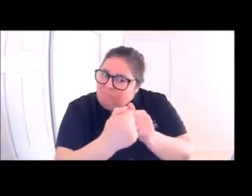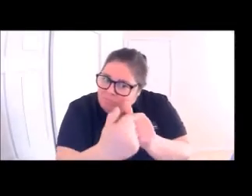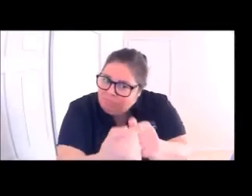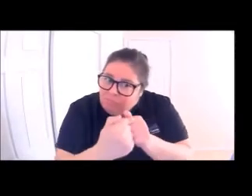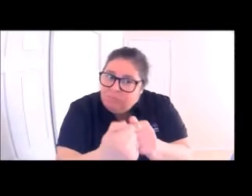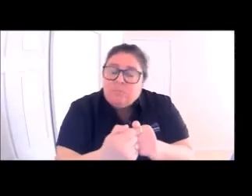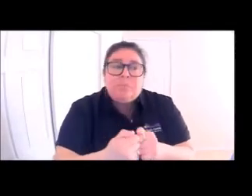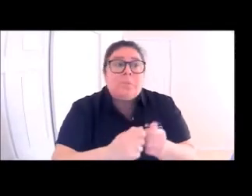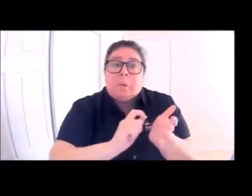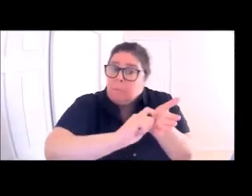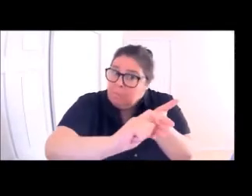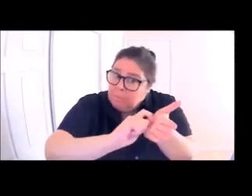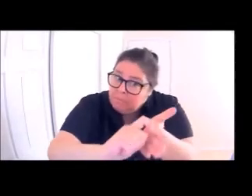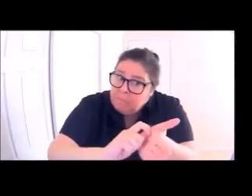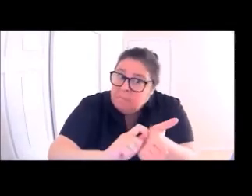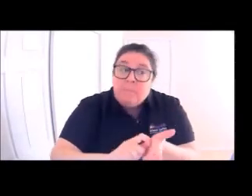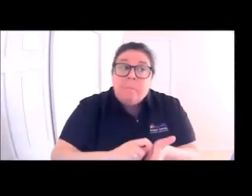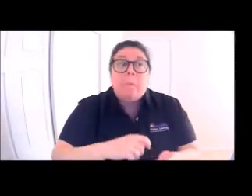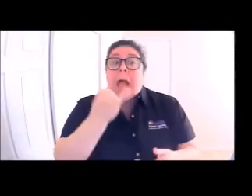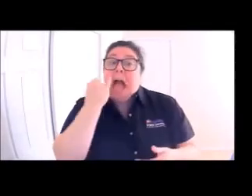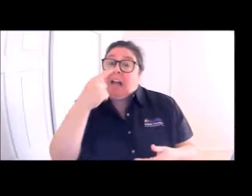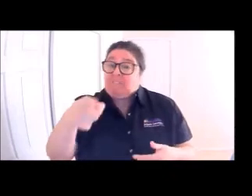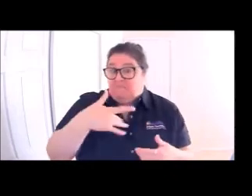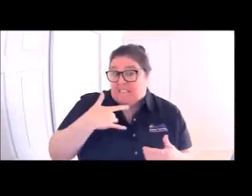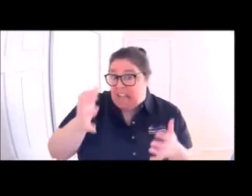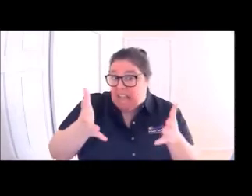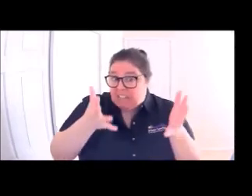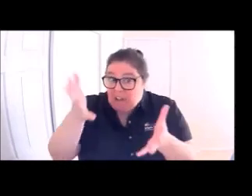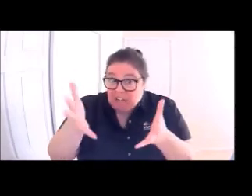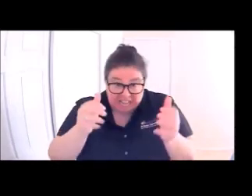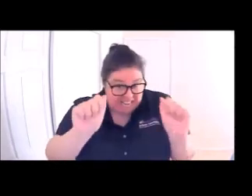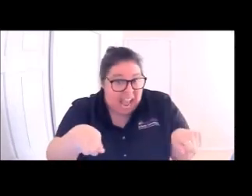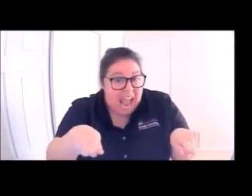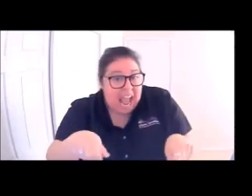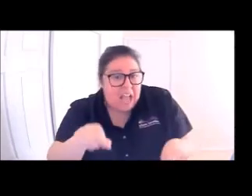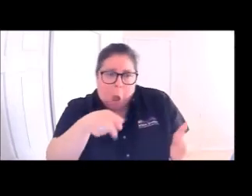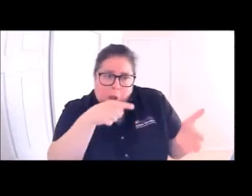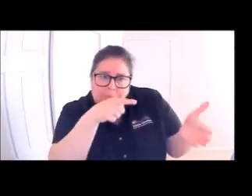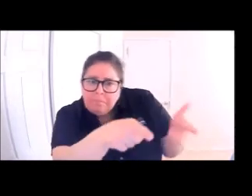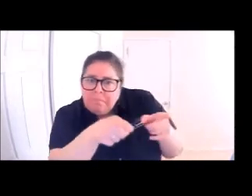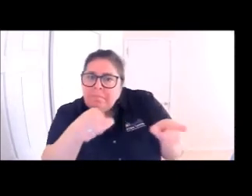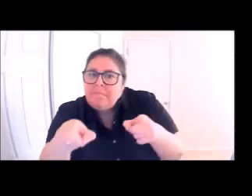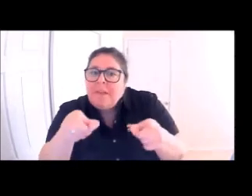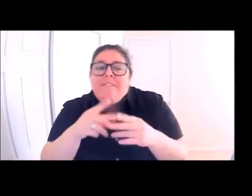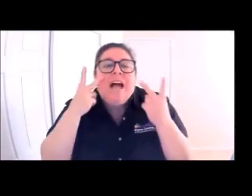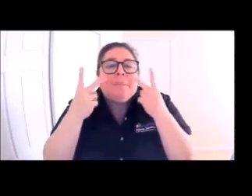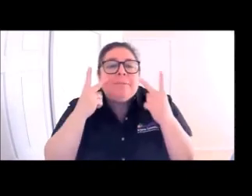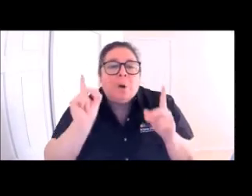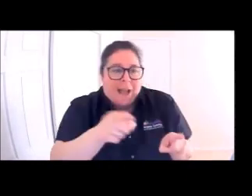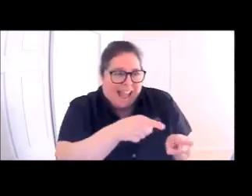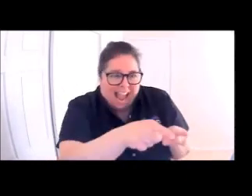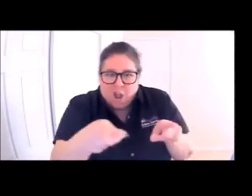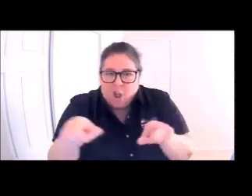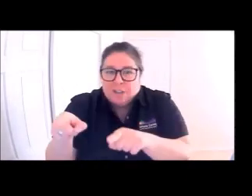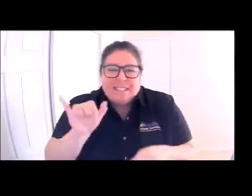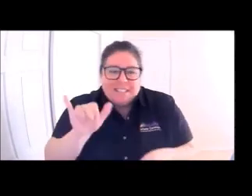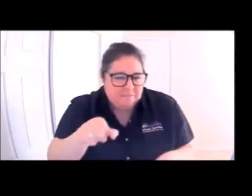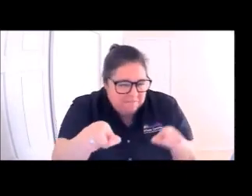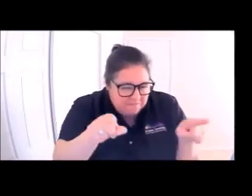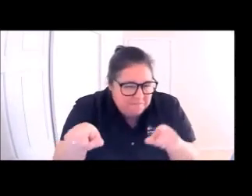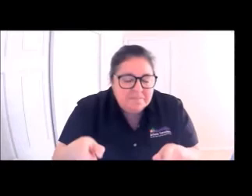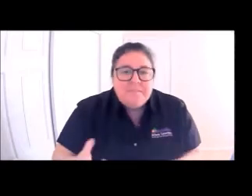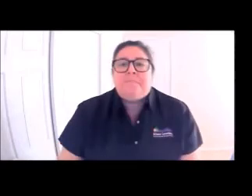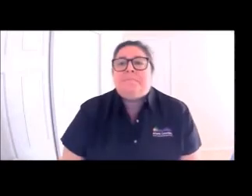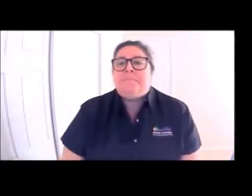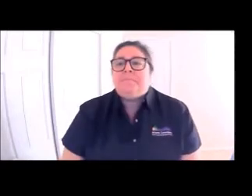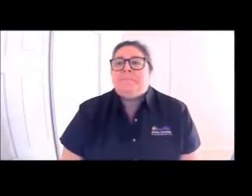I can grab my phone and text with them, or write on a piece of paper. I can also gesture if I need to, or point to what